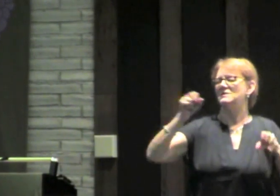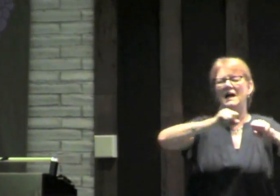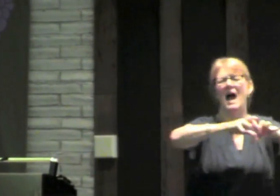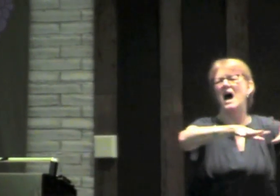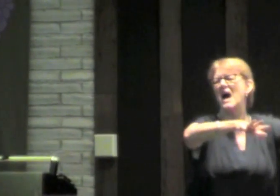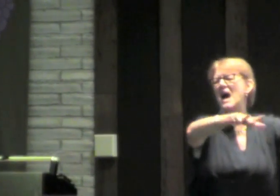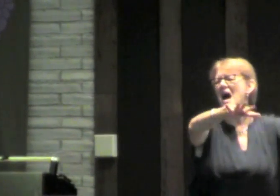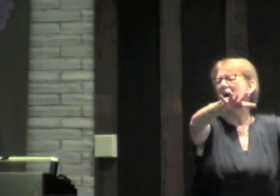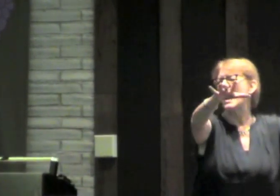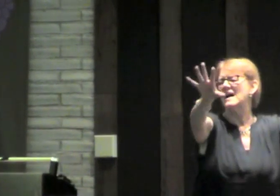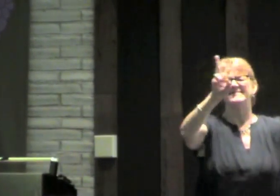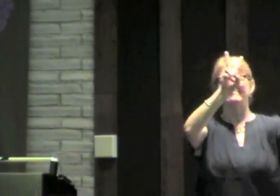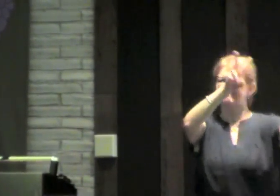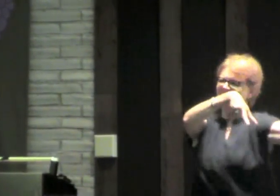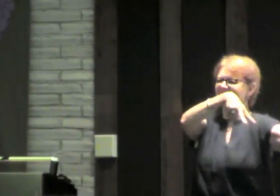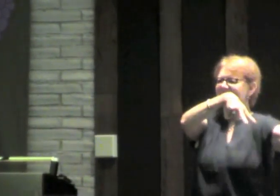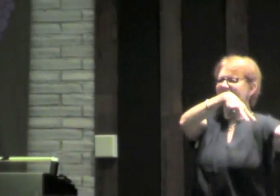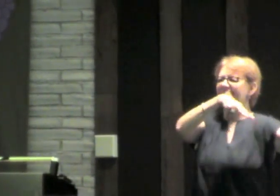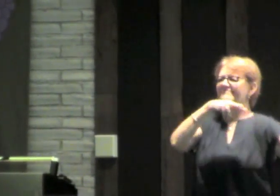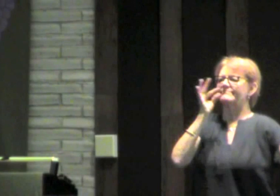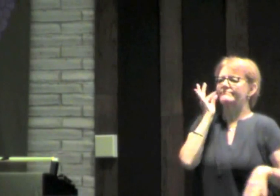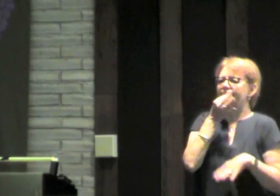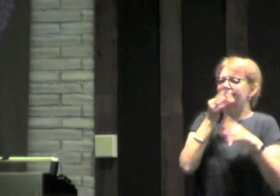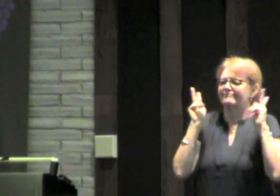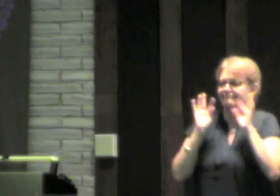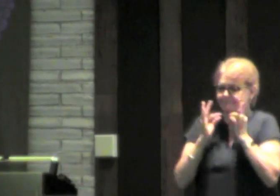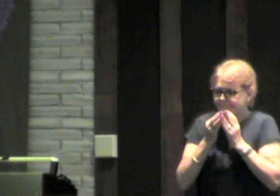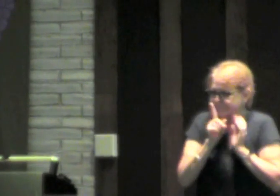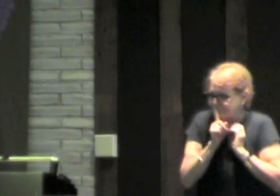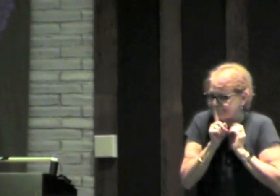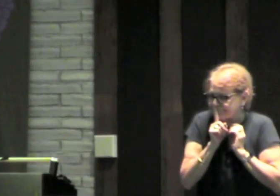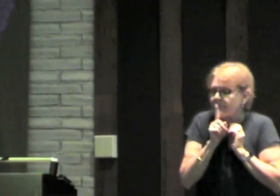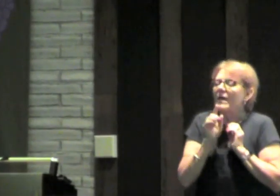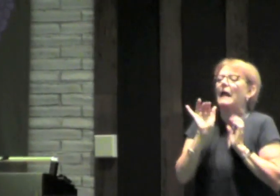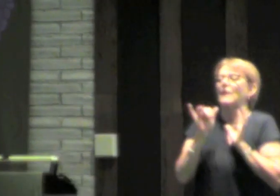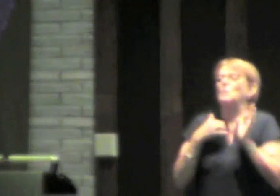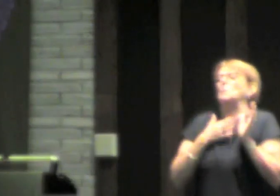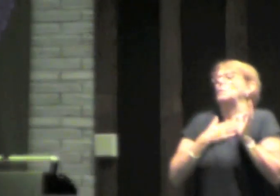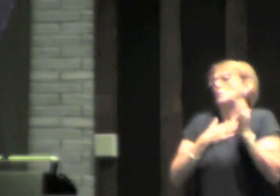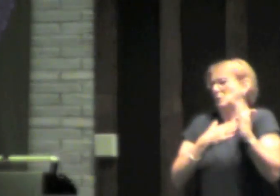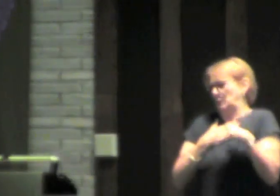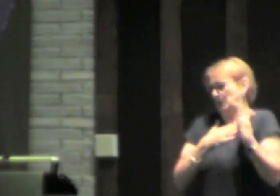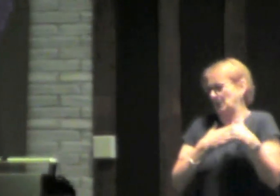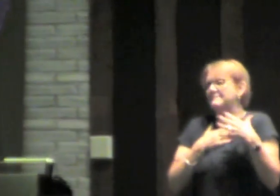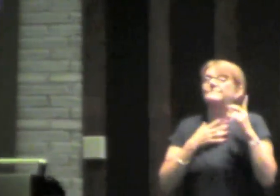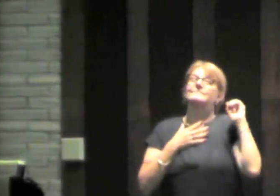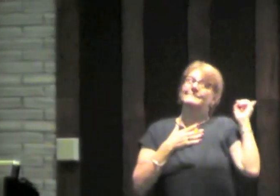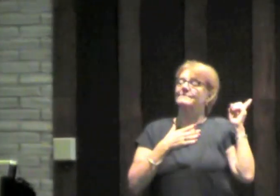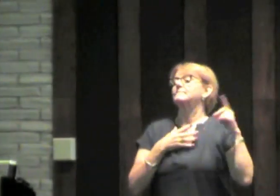And people throw their trash out all over the Bedouin village. The Bedouins are really, really looked down